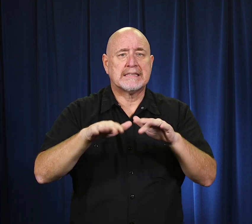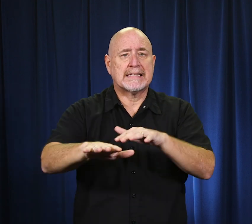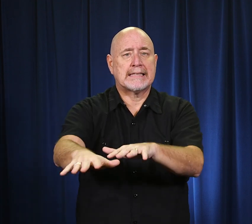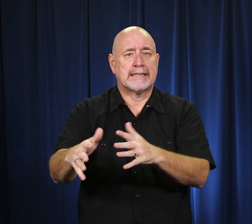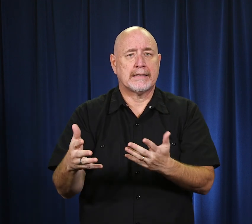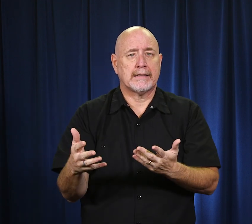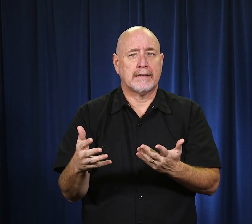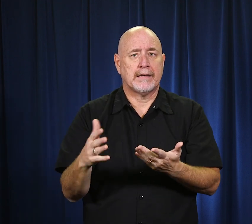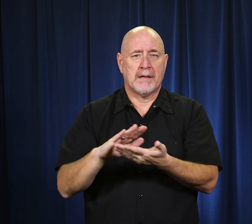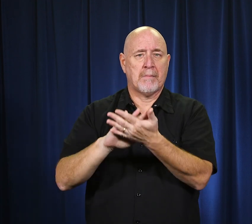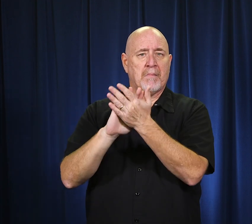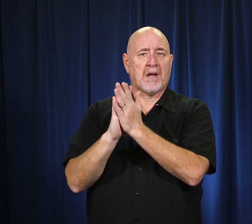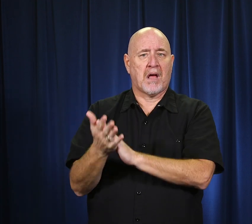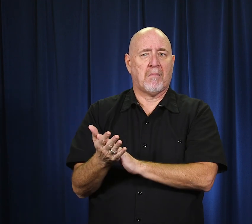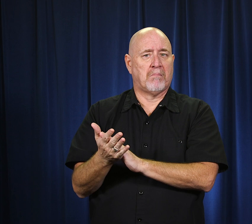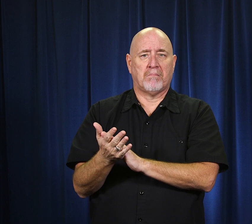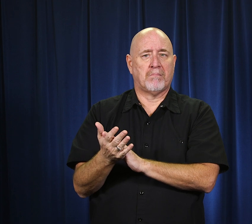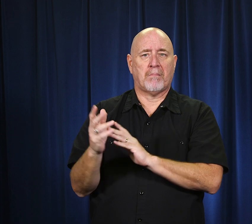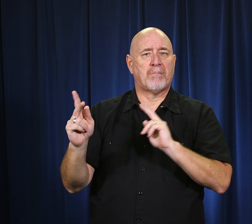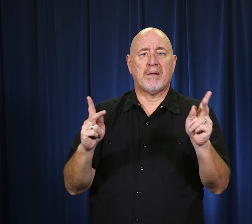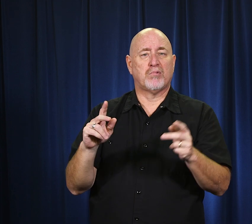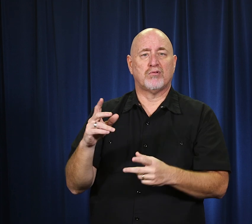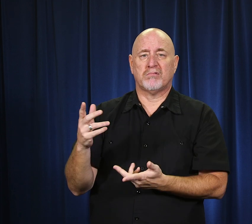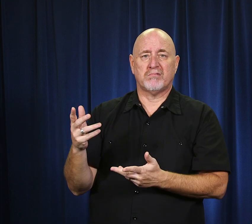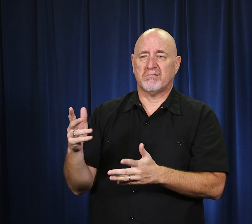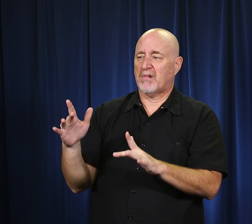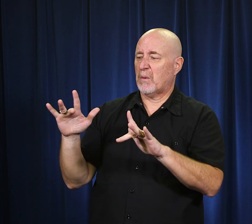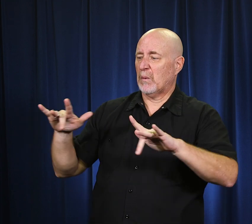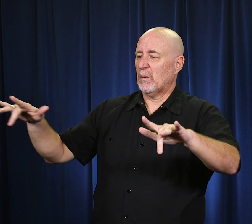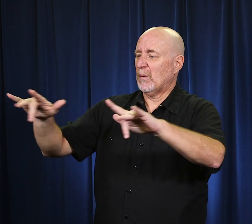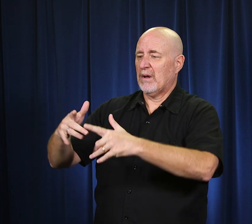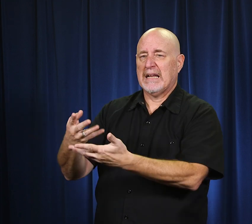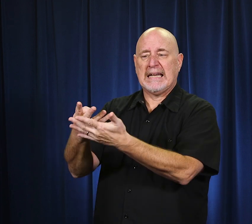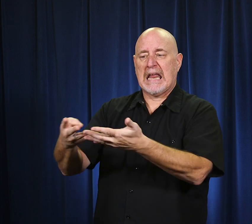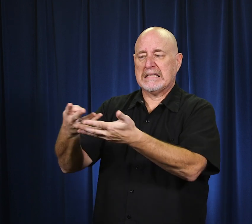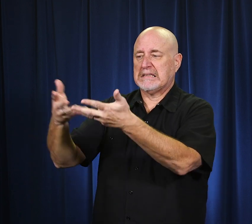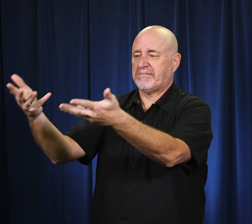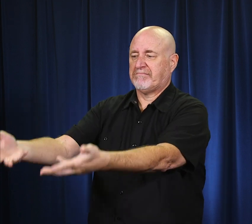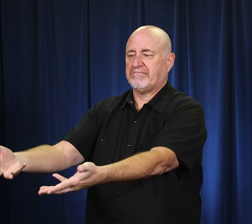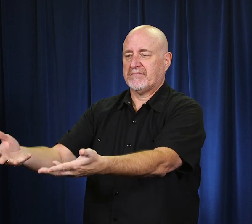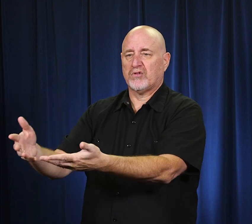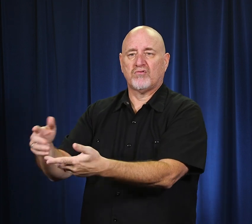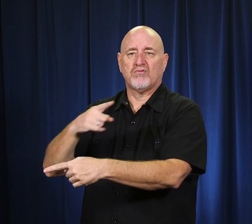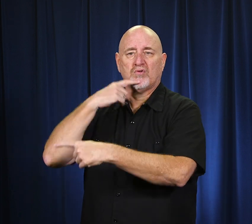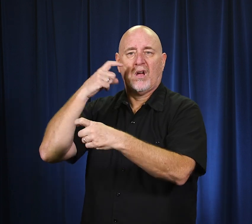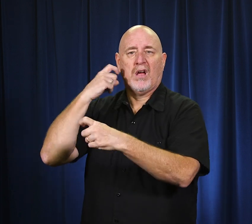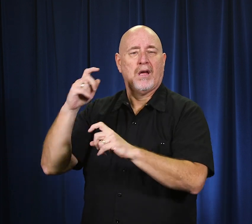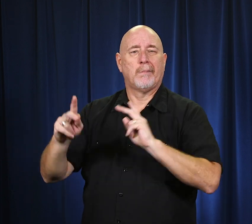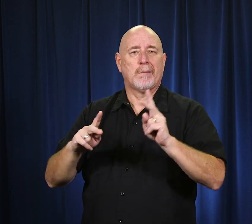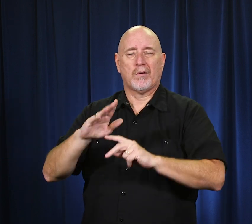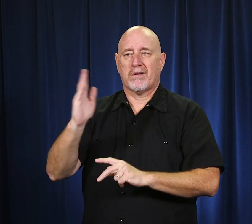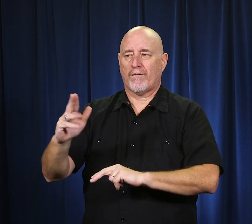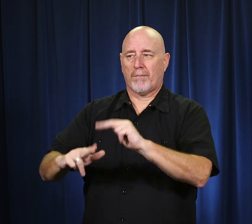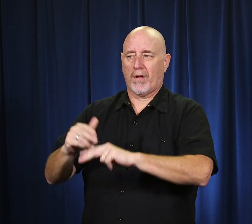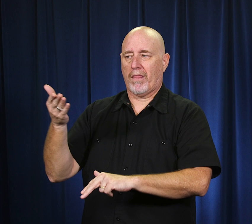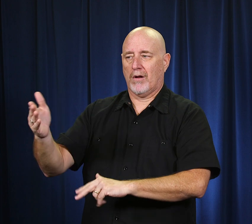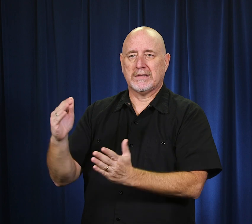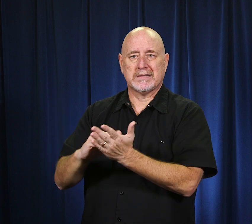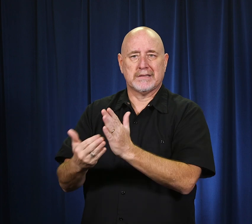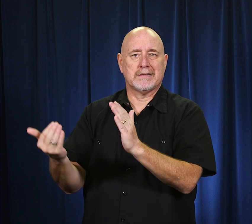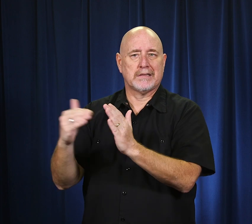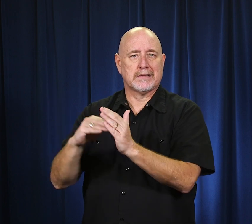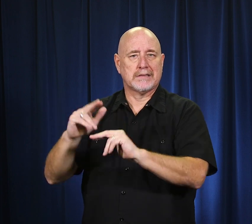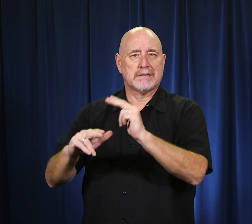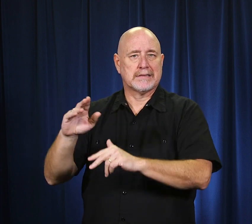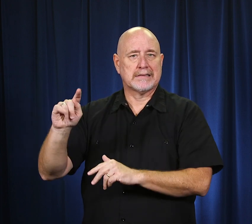laid in the sea, and it would become a place where men spread nets, and the city of Tyre would never be